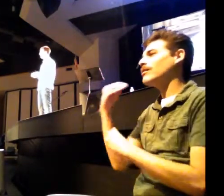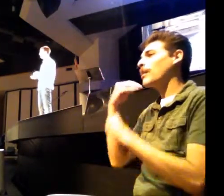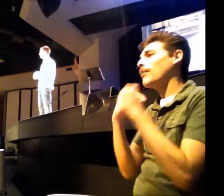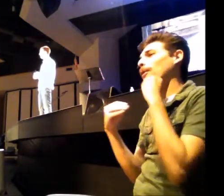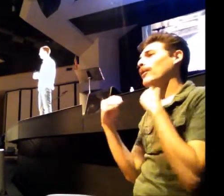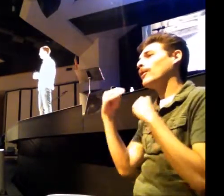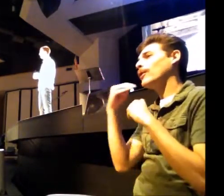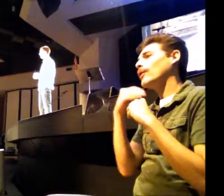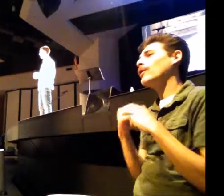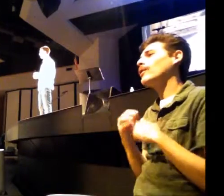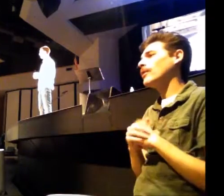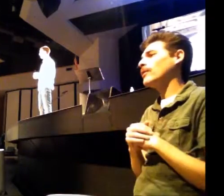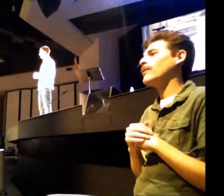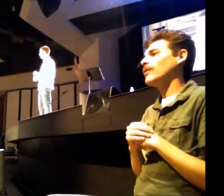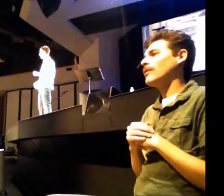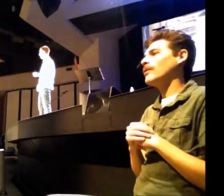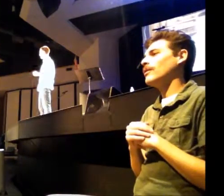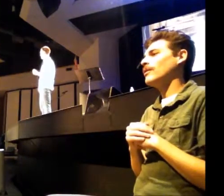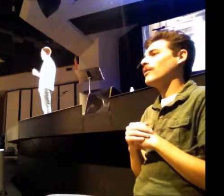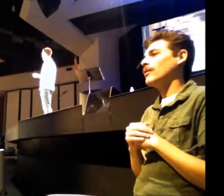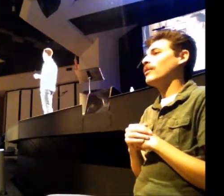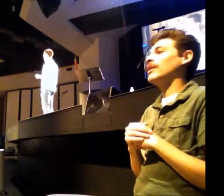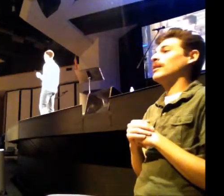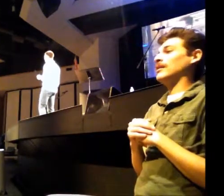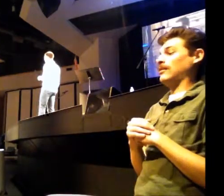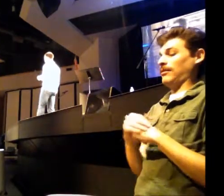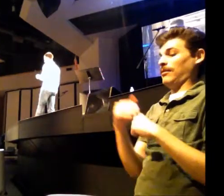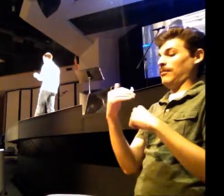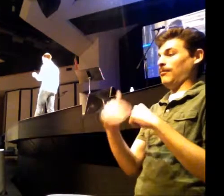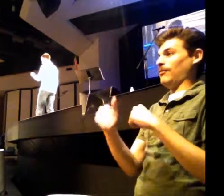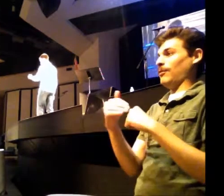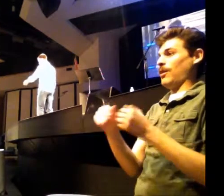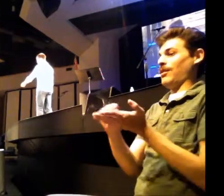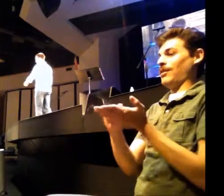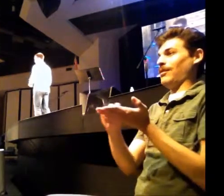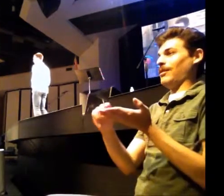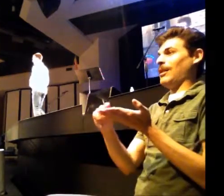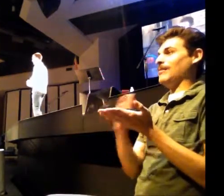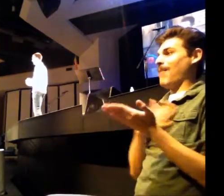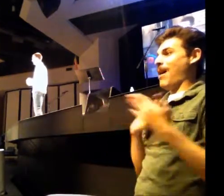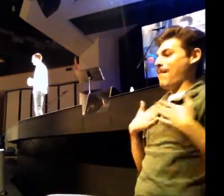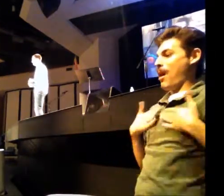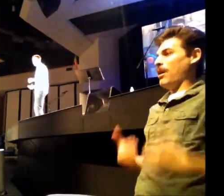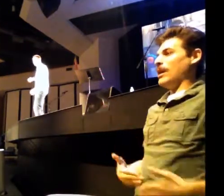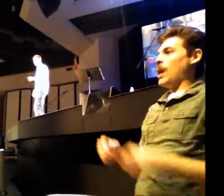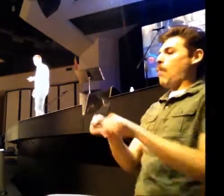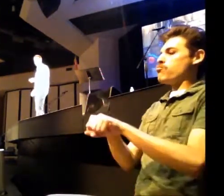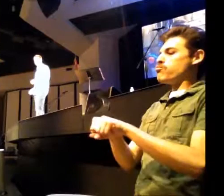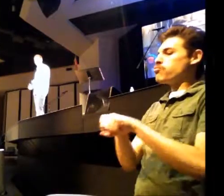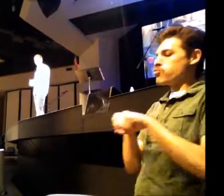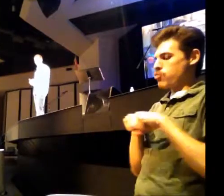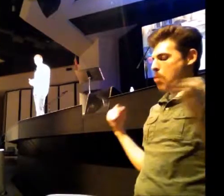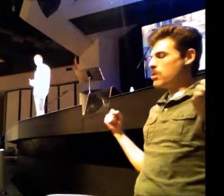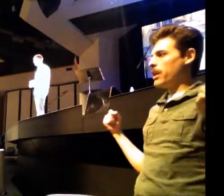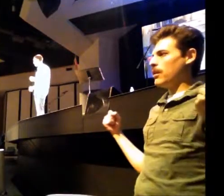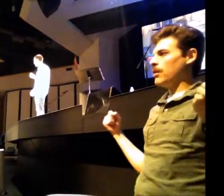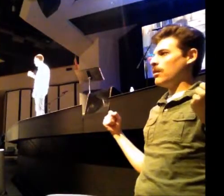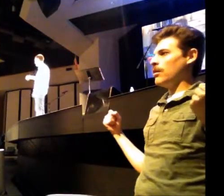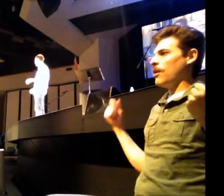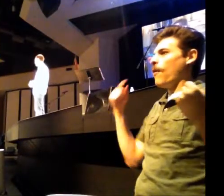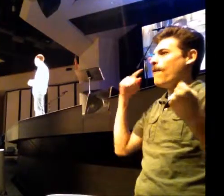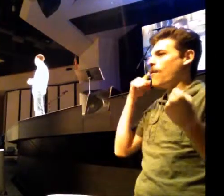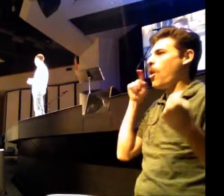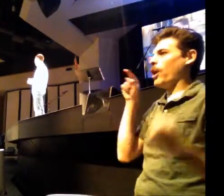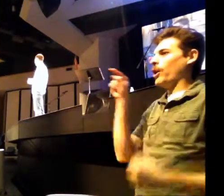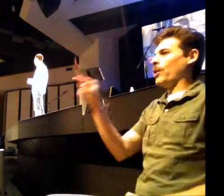communion. He said, "This is my body broken for you. Do this in remembrance of me." It's like